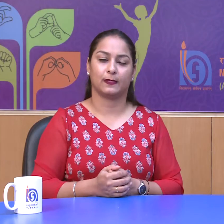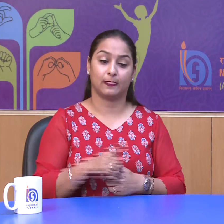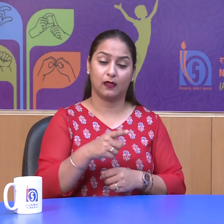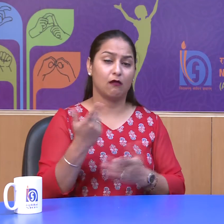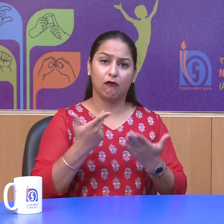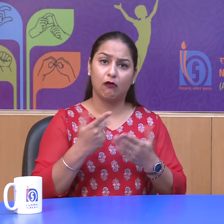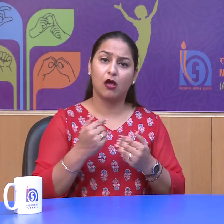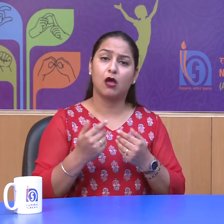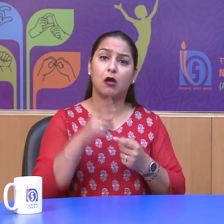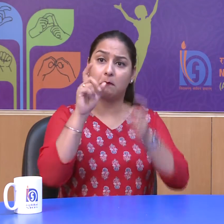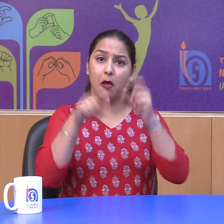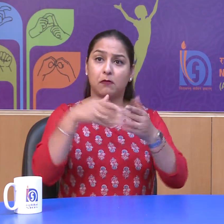of public opinion.